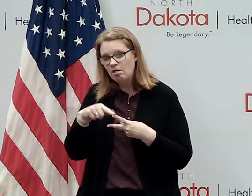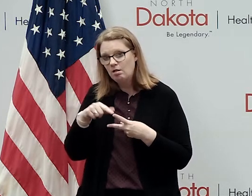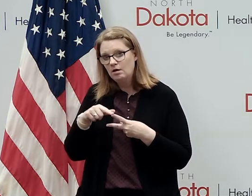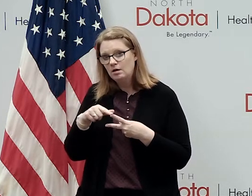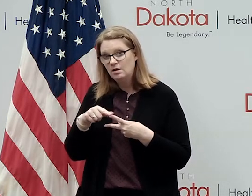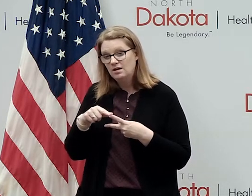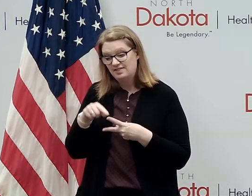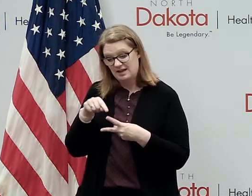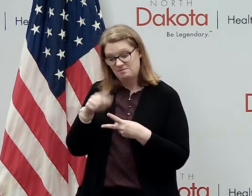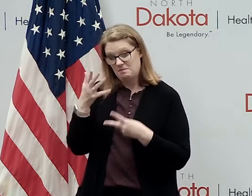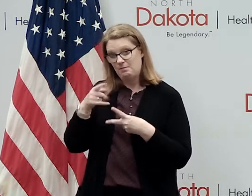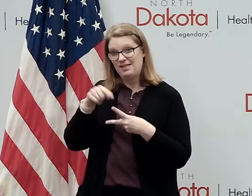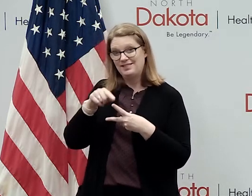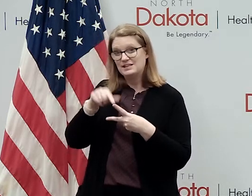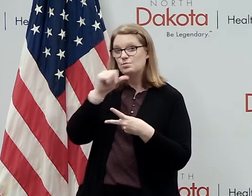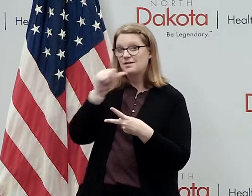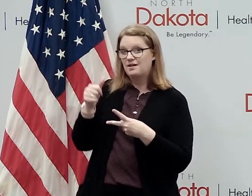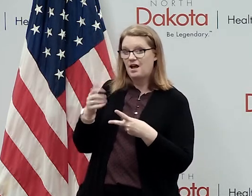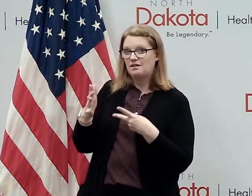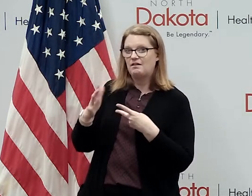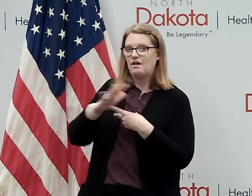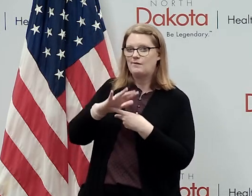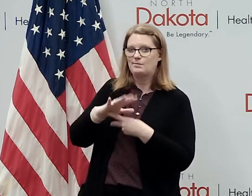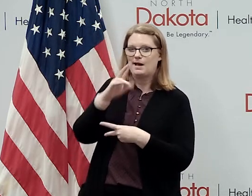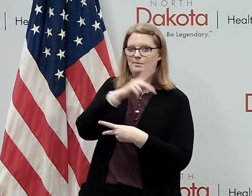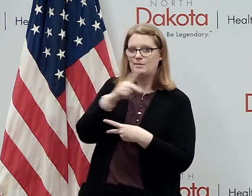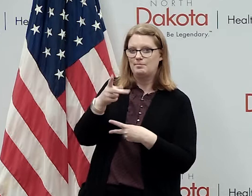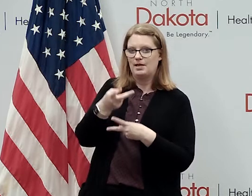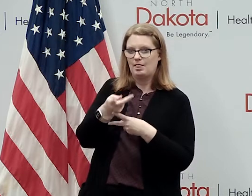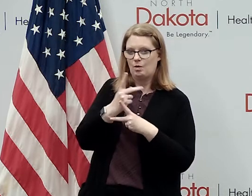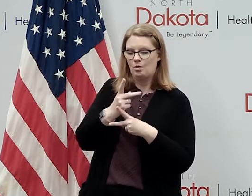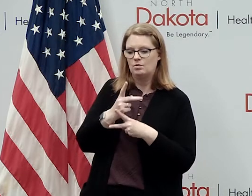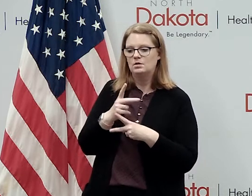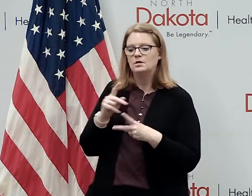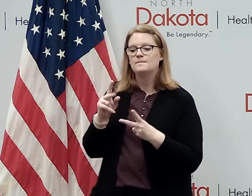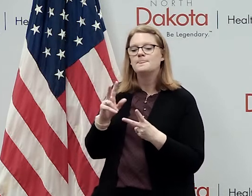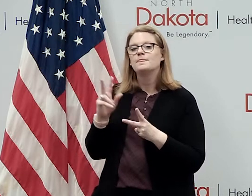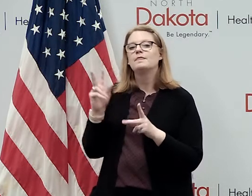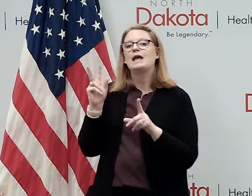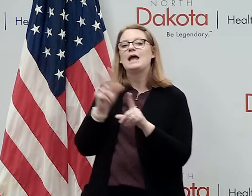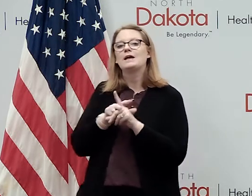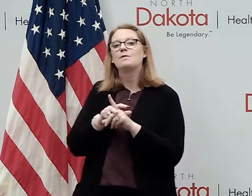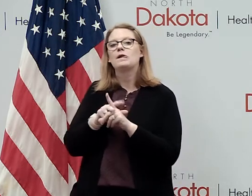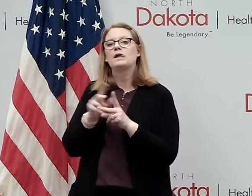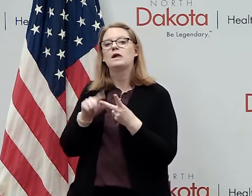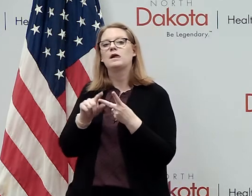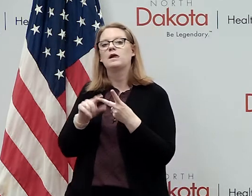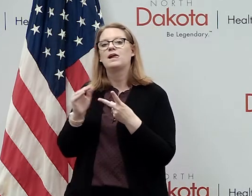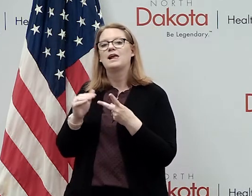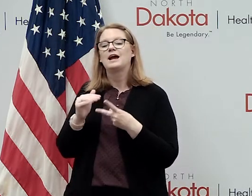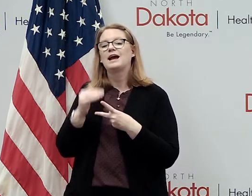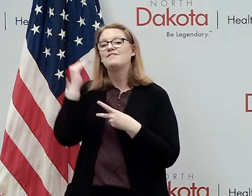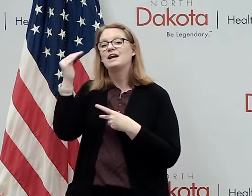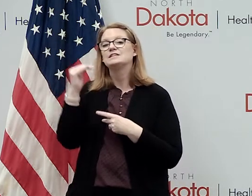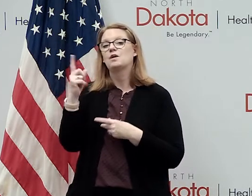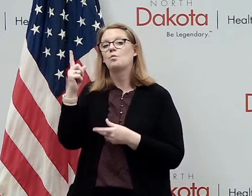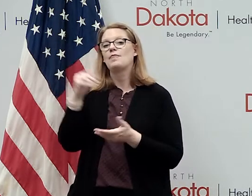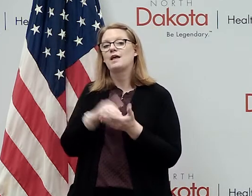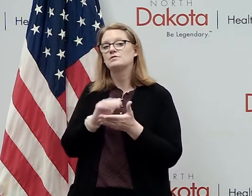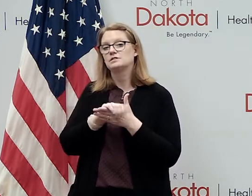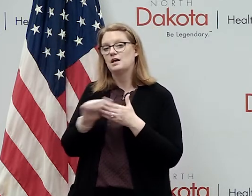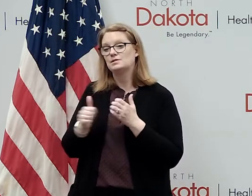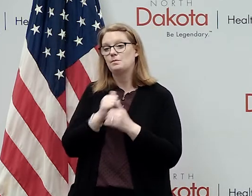were not covered by a PPP loan. But applicants can request an advance of $1,000 per